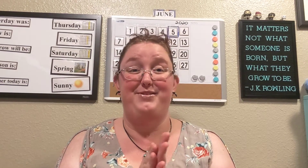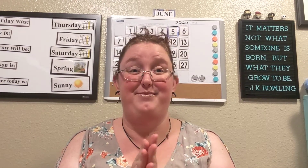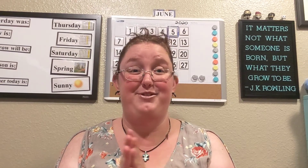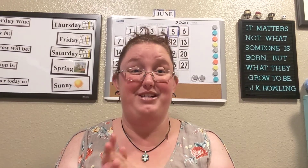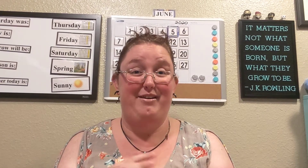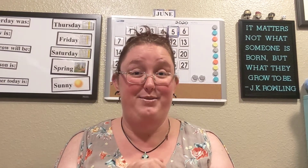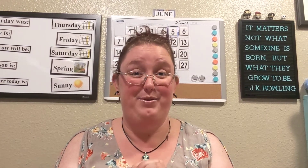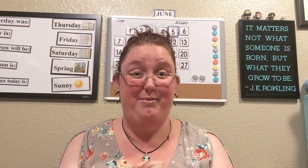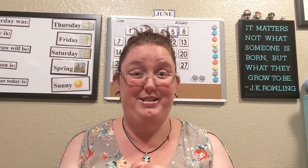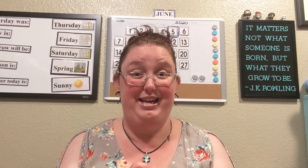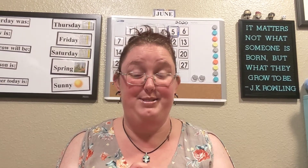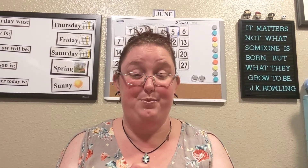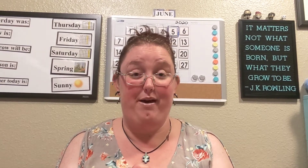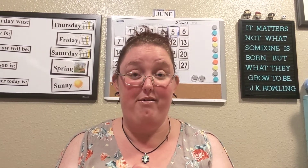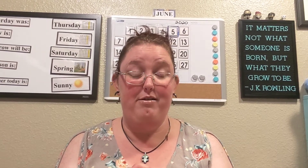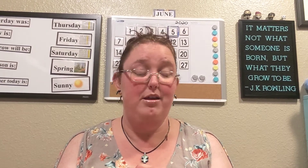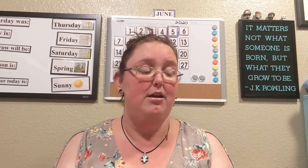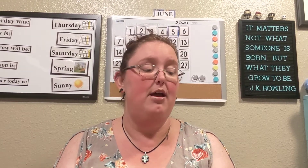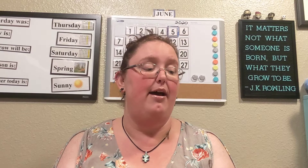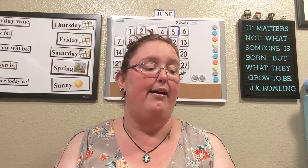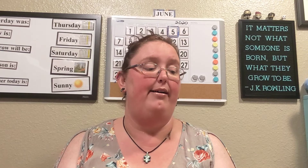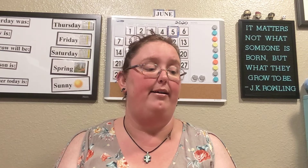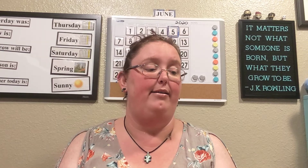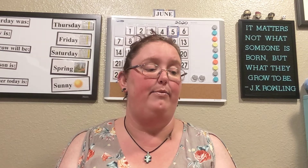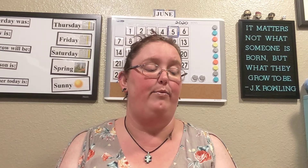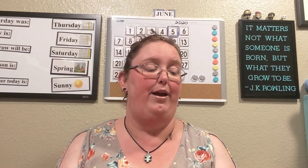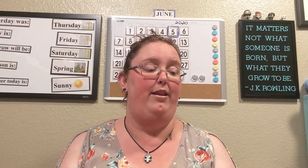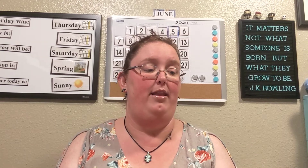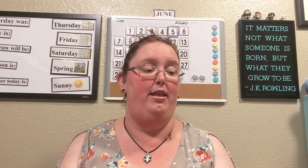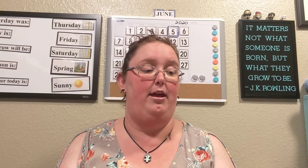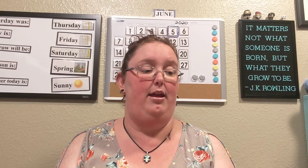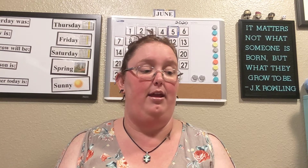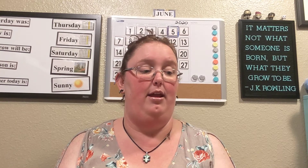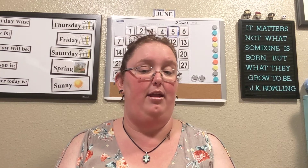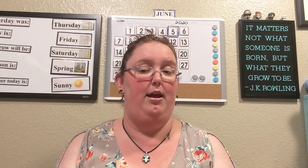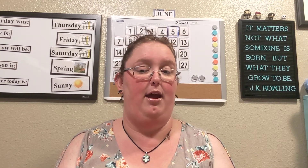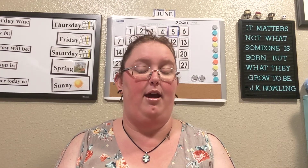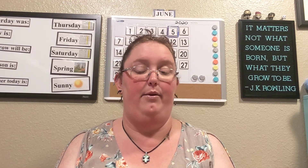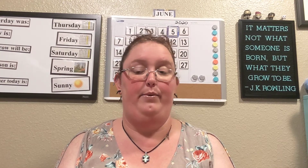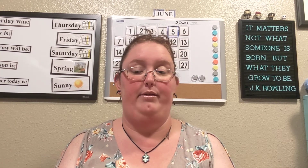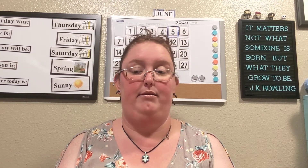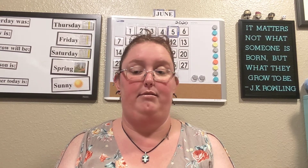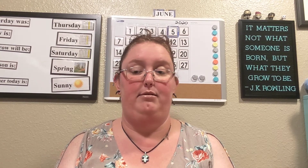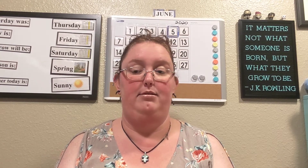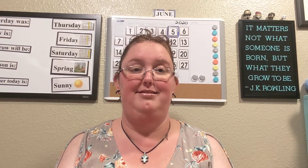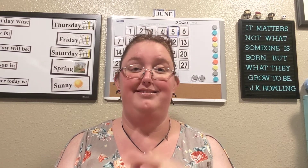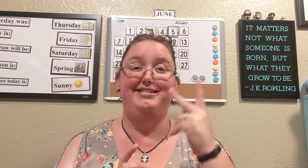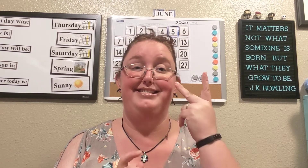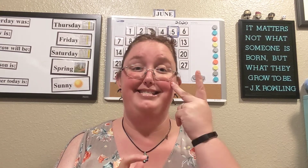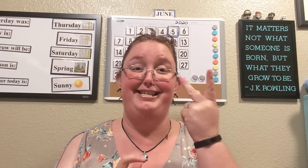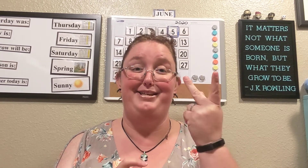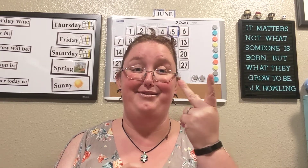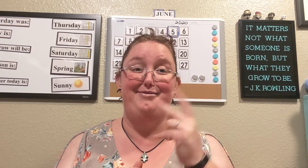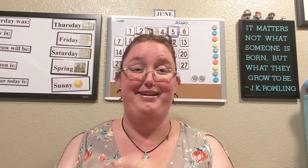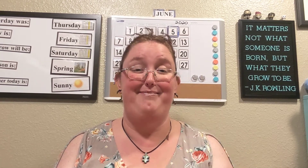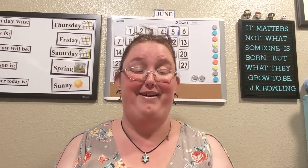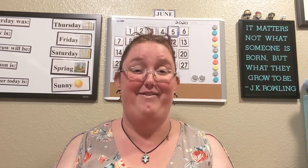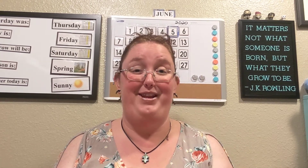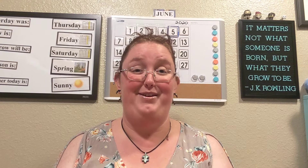from your staff to put up today as well. And then I will see you in my